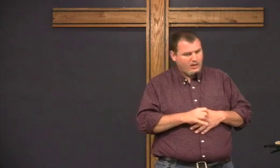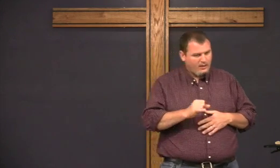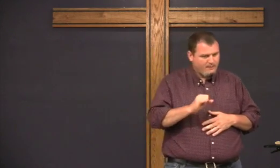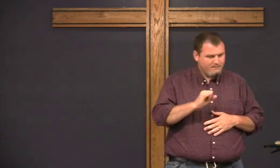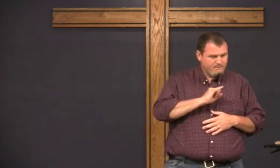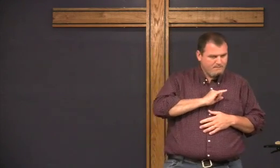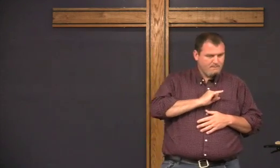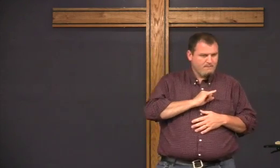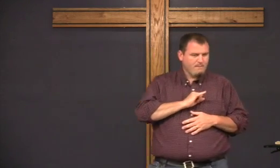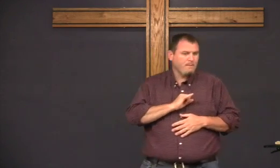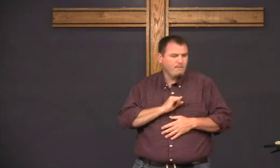ahead.